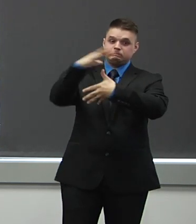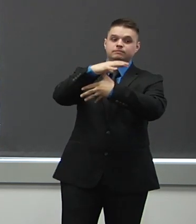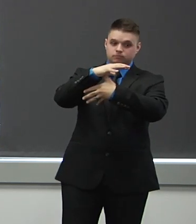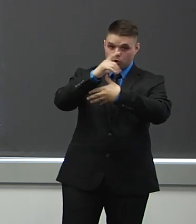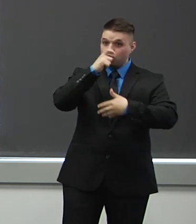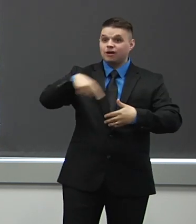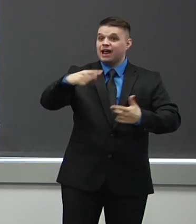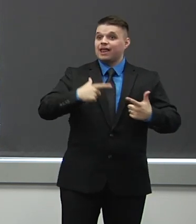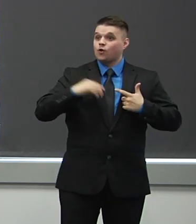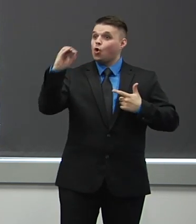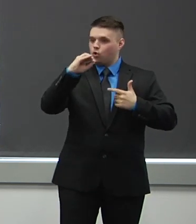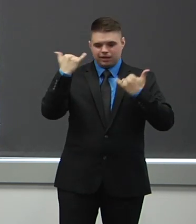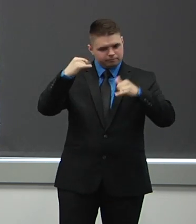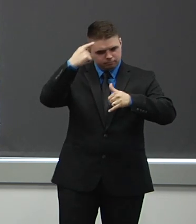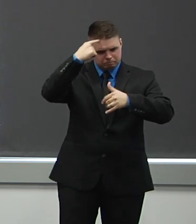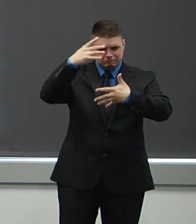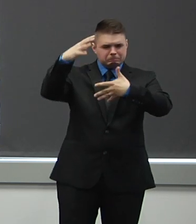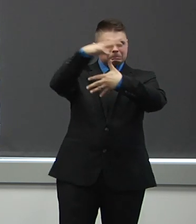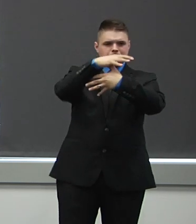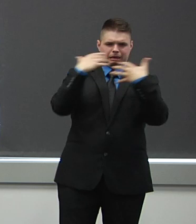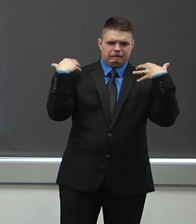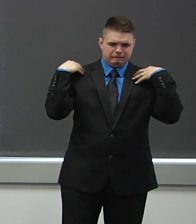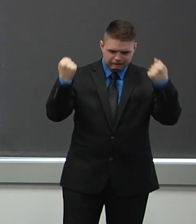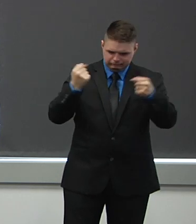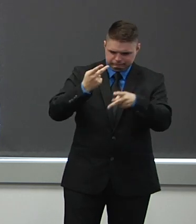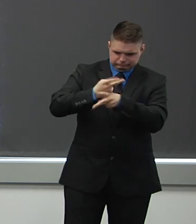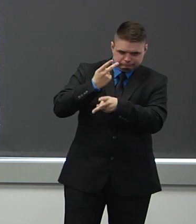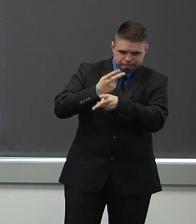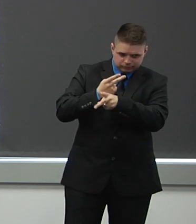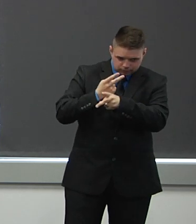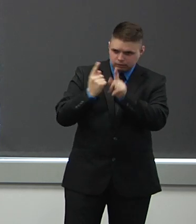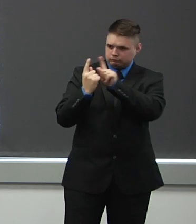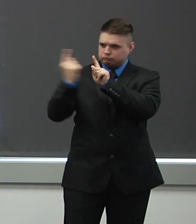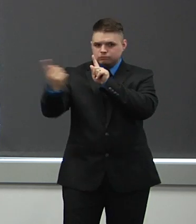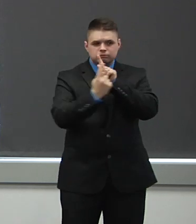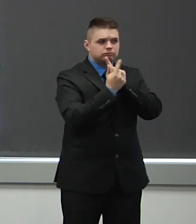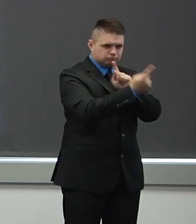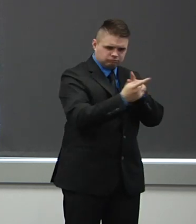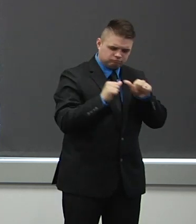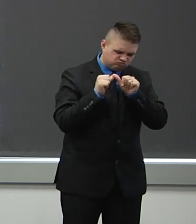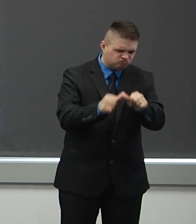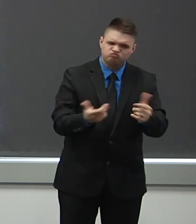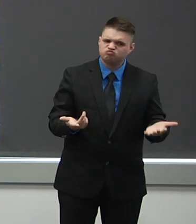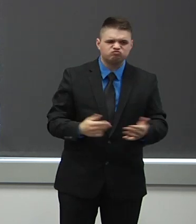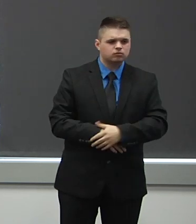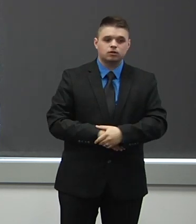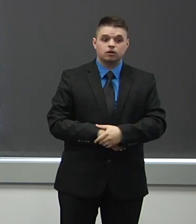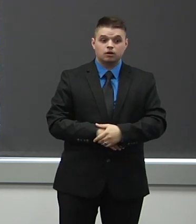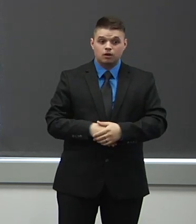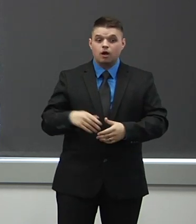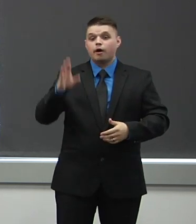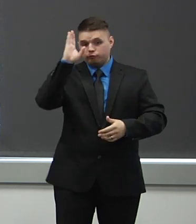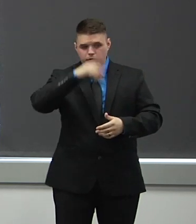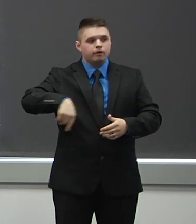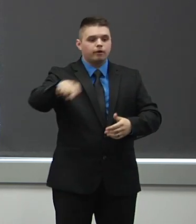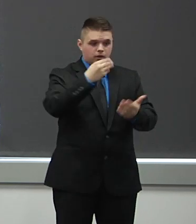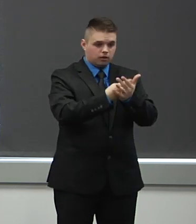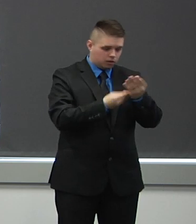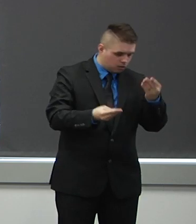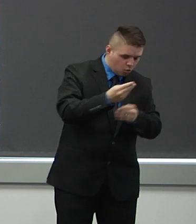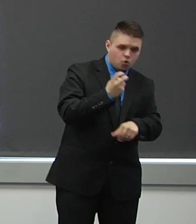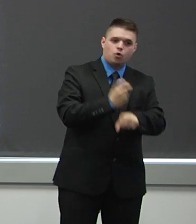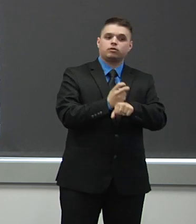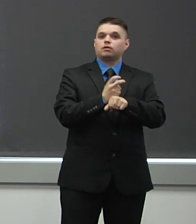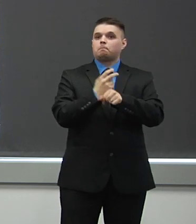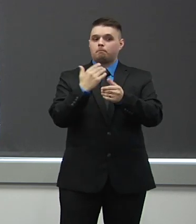obviously ensuring the health of their livelihoods in the future. And your first question, Dick, again, please.